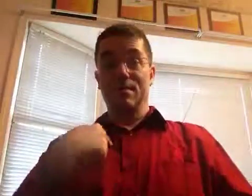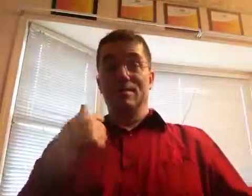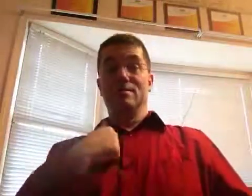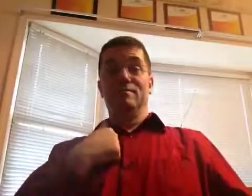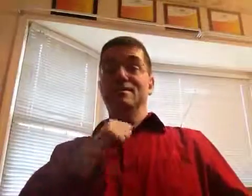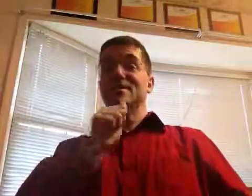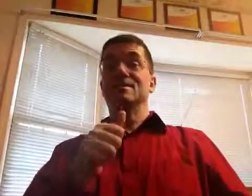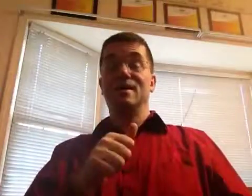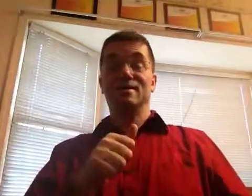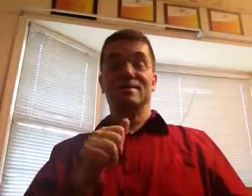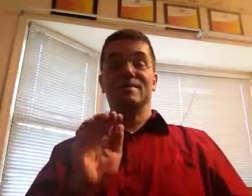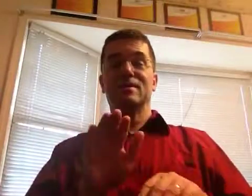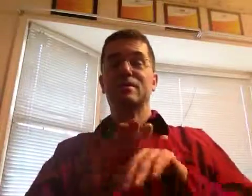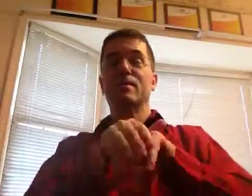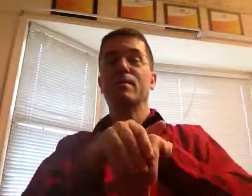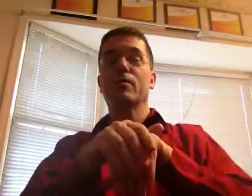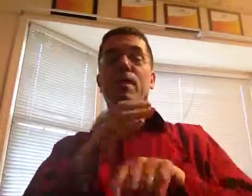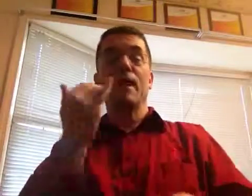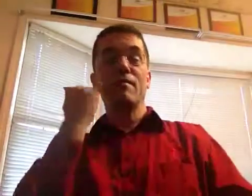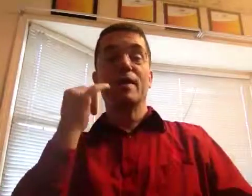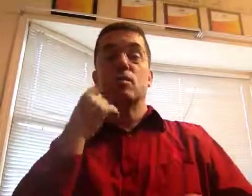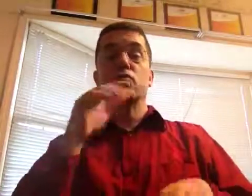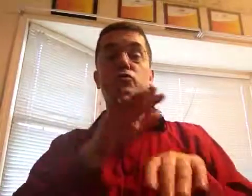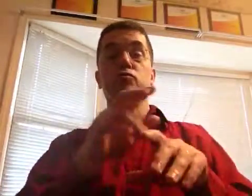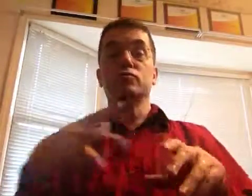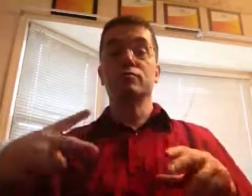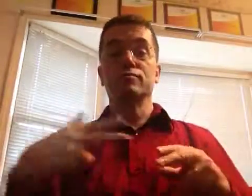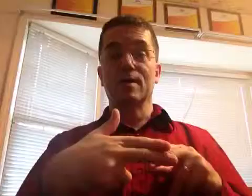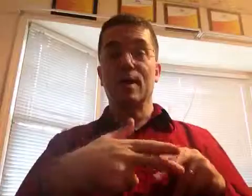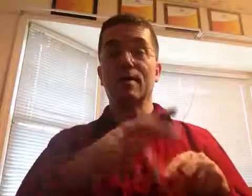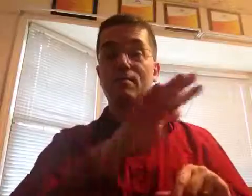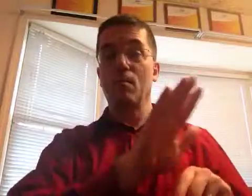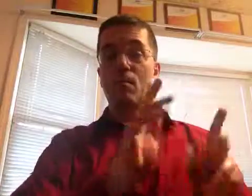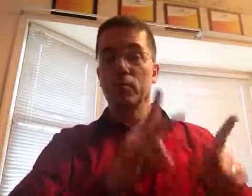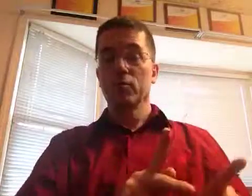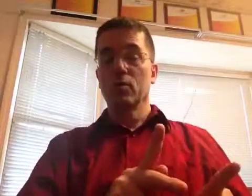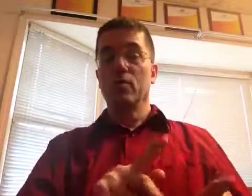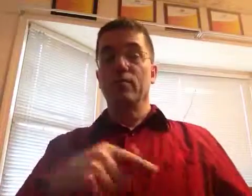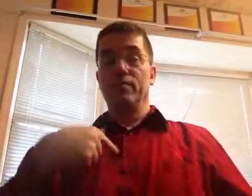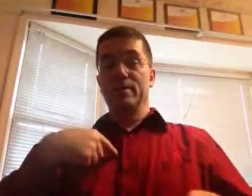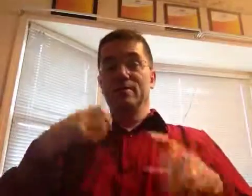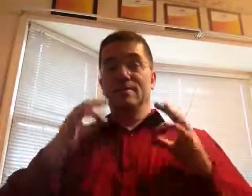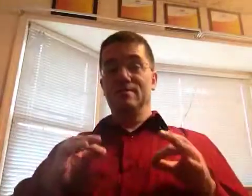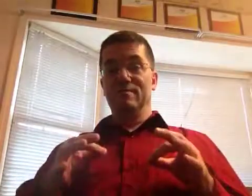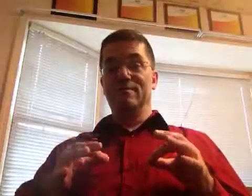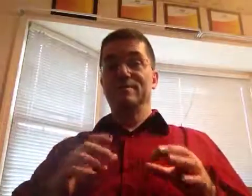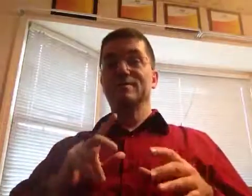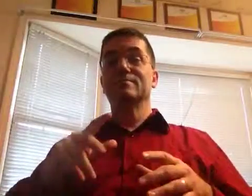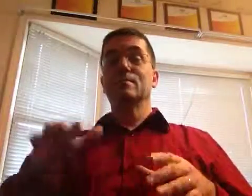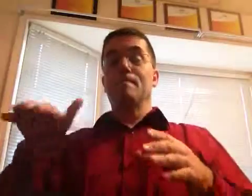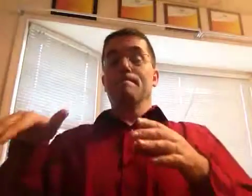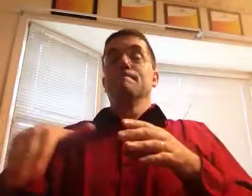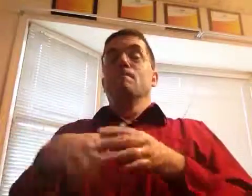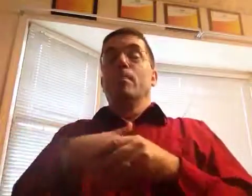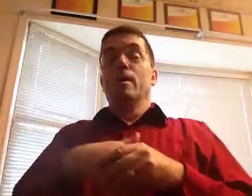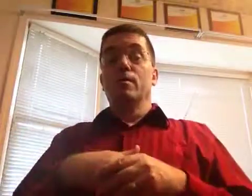And so it'd be kind of hypocritical on my part to tell you to do one thing when I did something else. But again, Rachel married a guy that we're